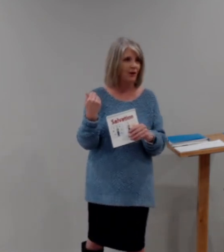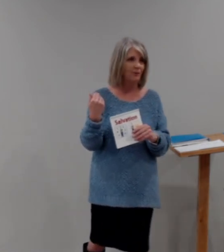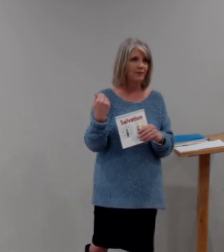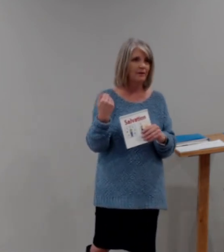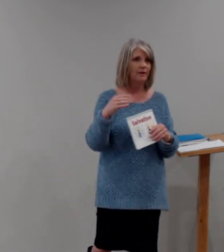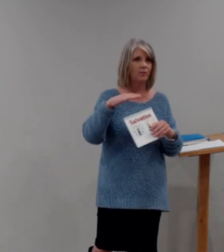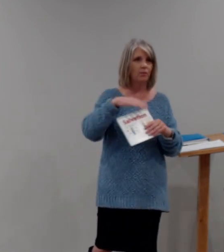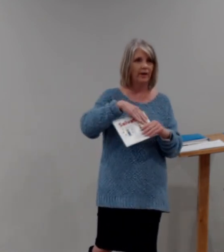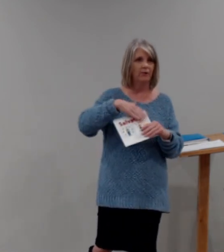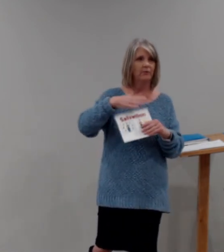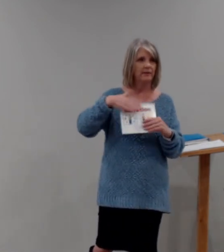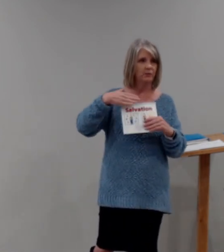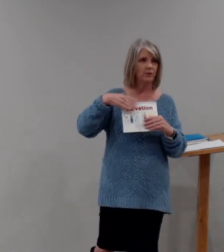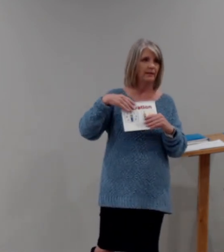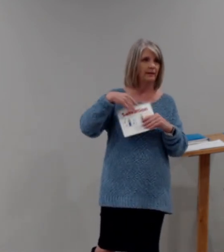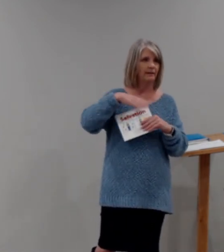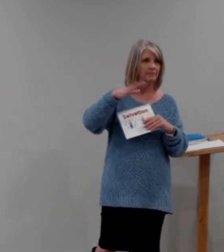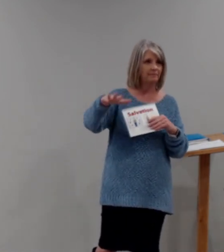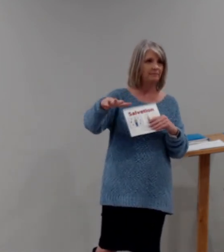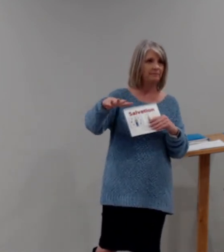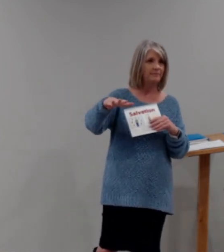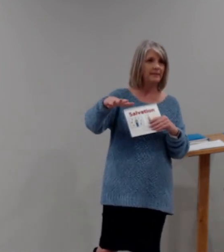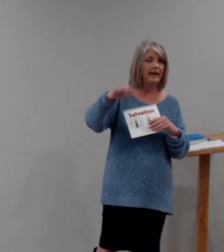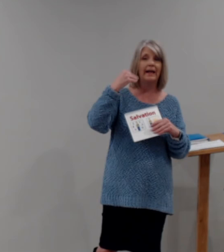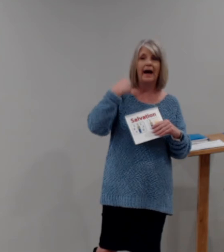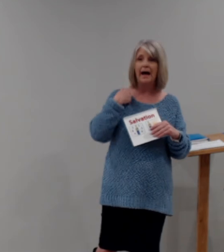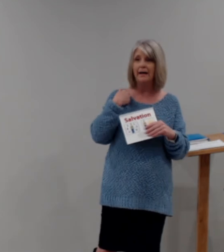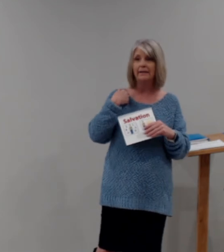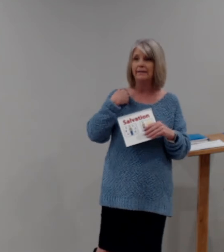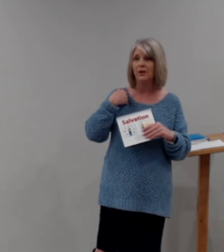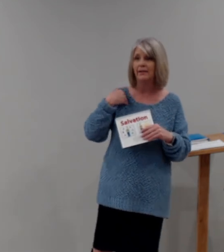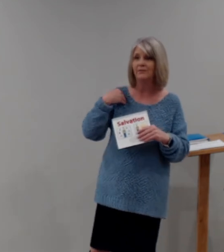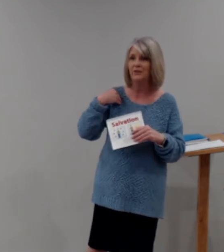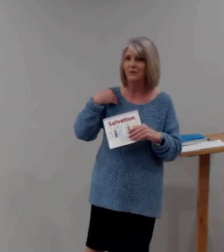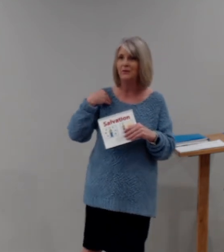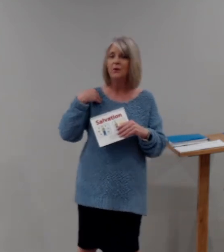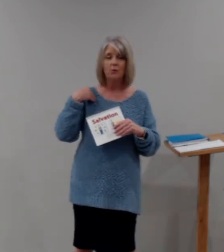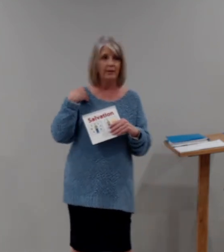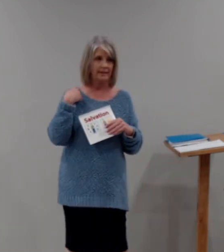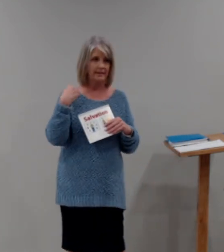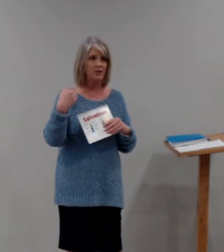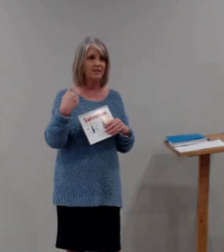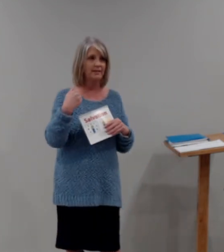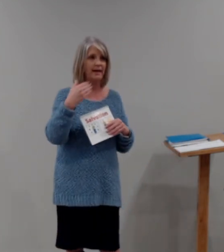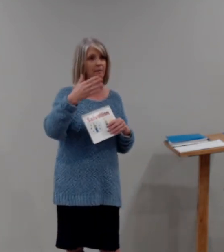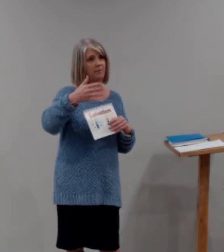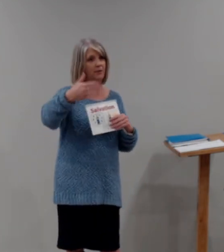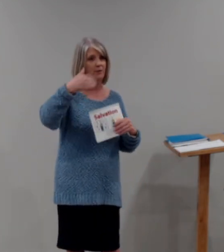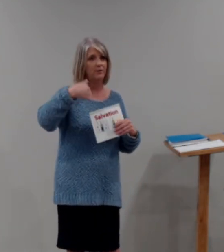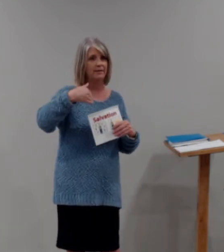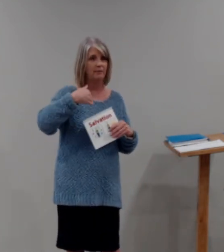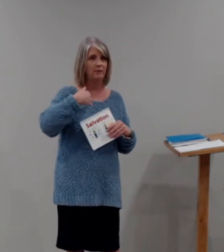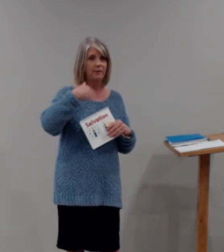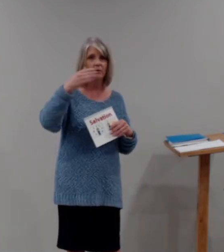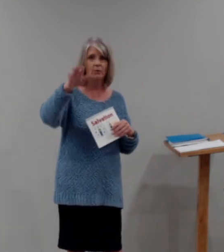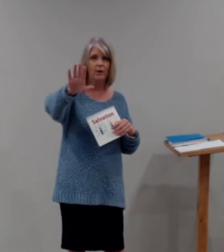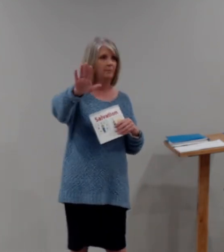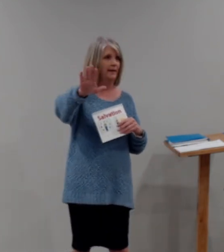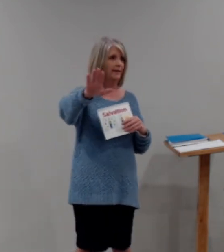know where this will end up. And I did not even do it with the intentions of that, but through this I remembered, wait a minute,